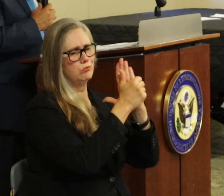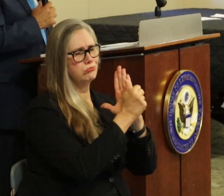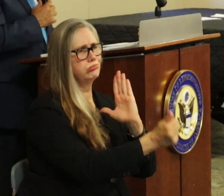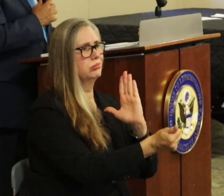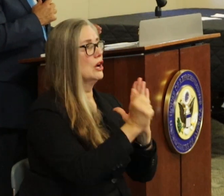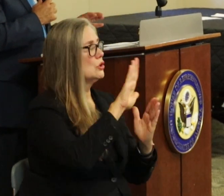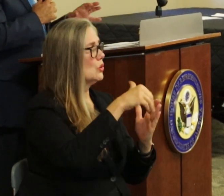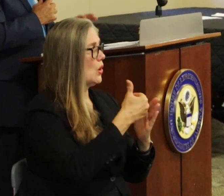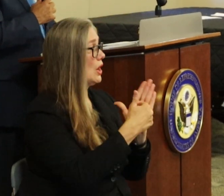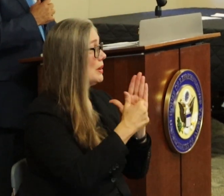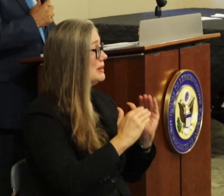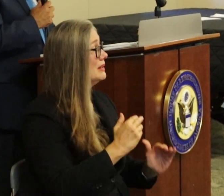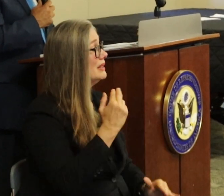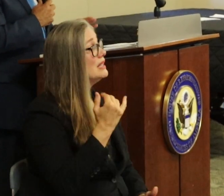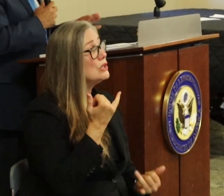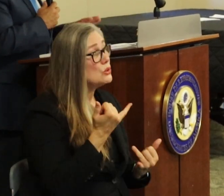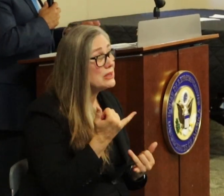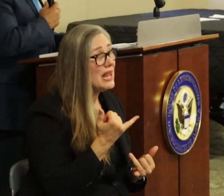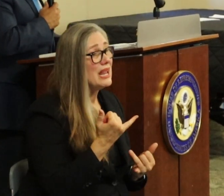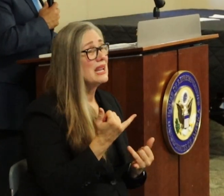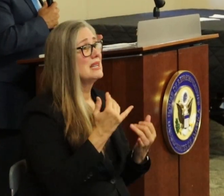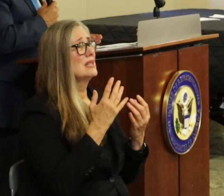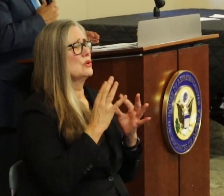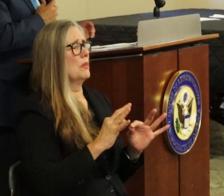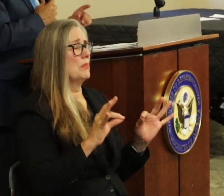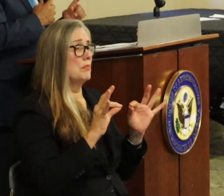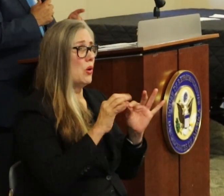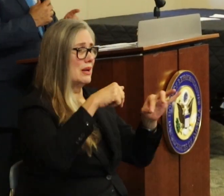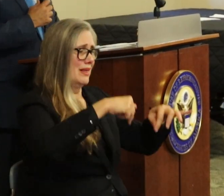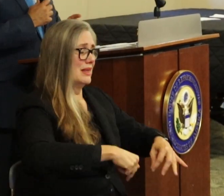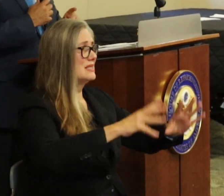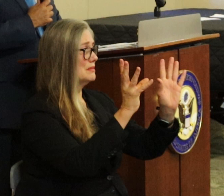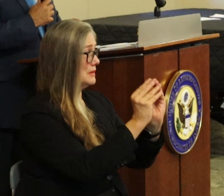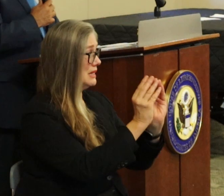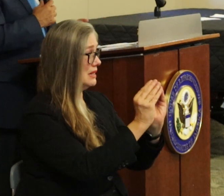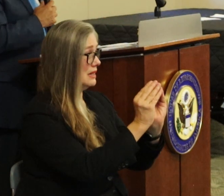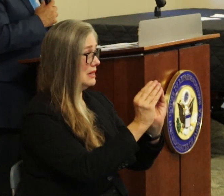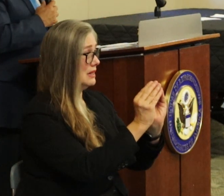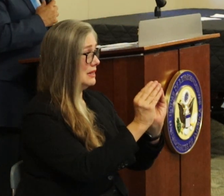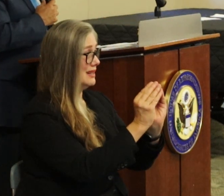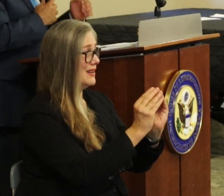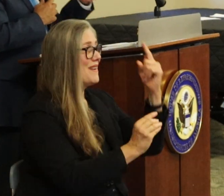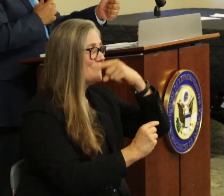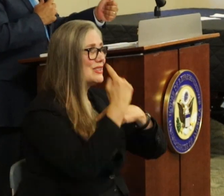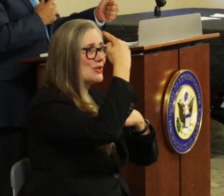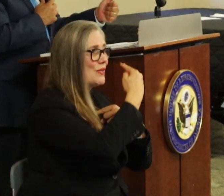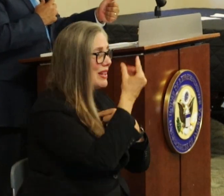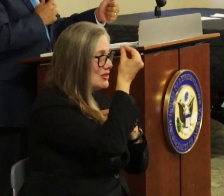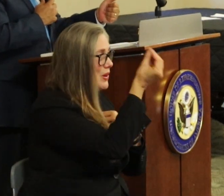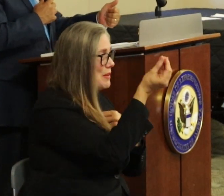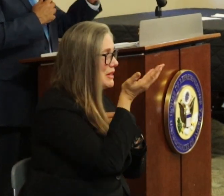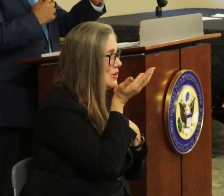constituents. And the reason today is so important to me is that I get to hear from you firsthand what I'm doing